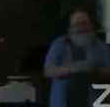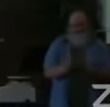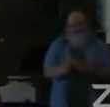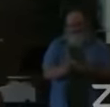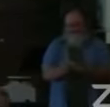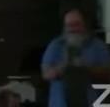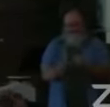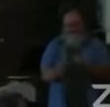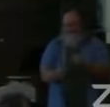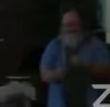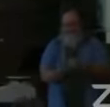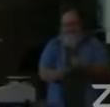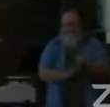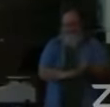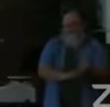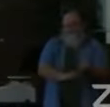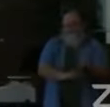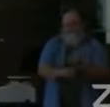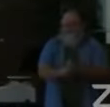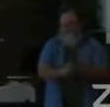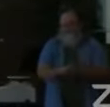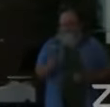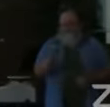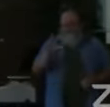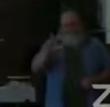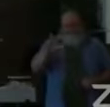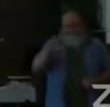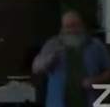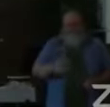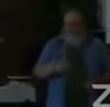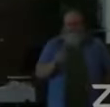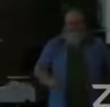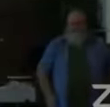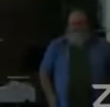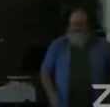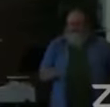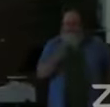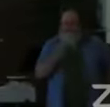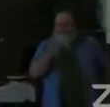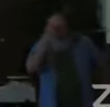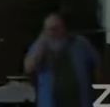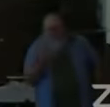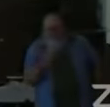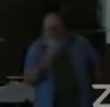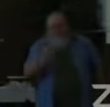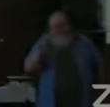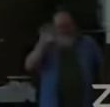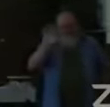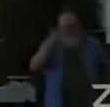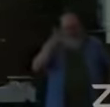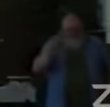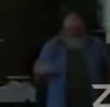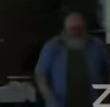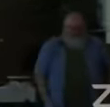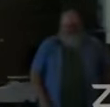to look at three of those. The first one is in the first two verses of Romans 5. It says this: